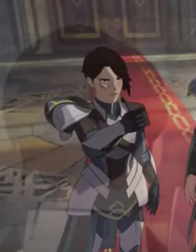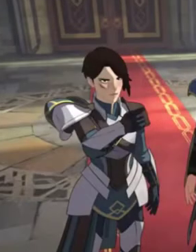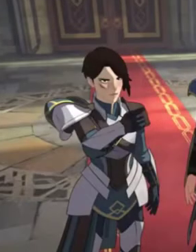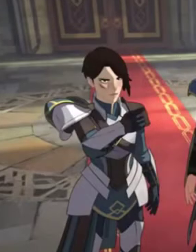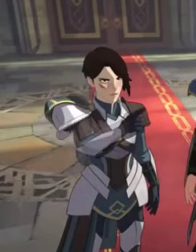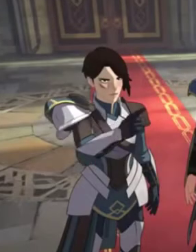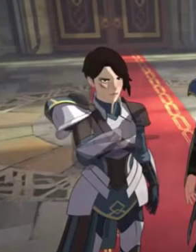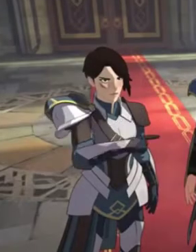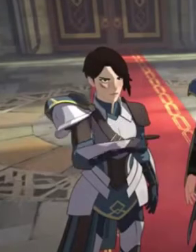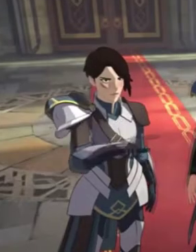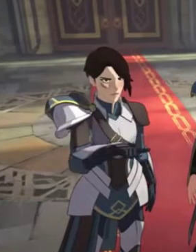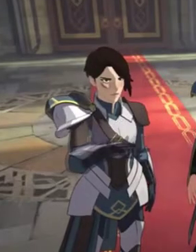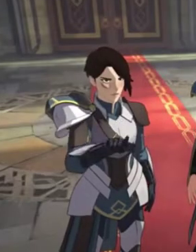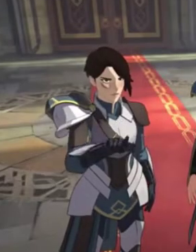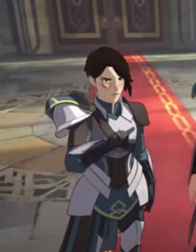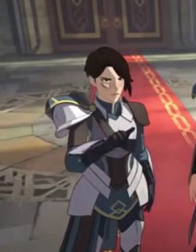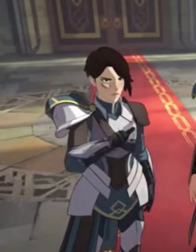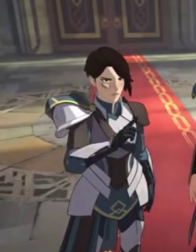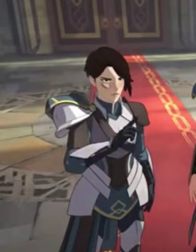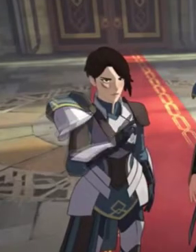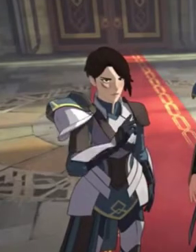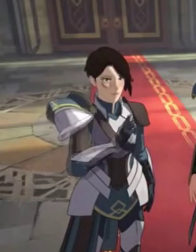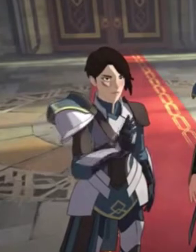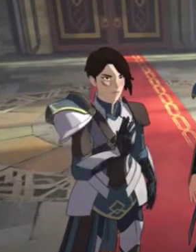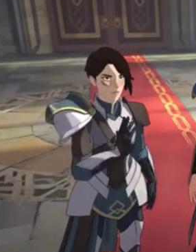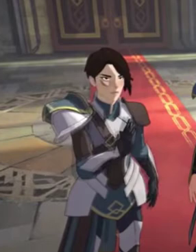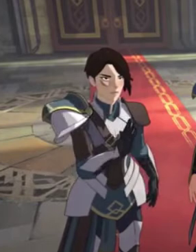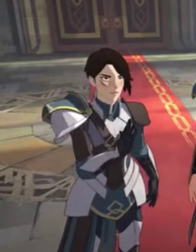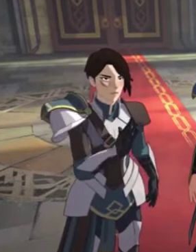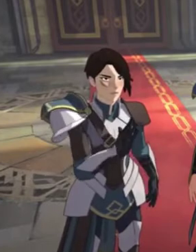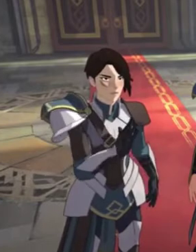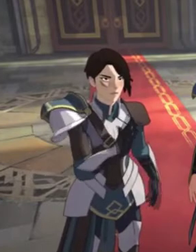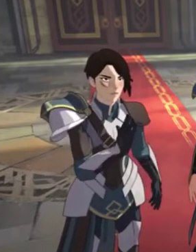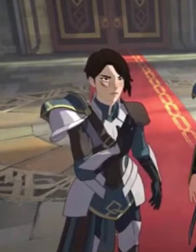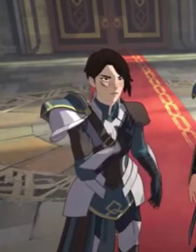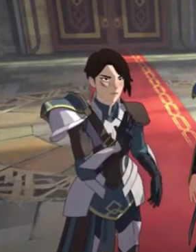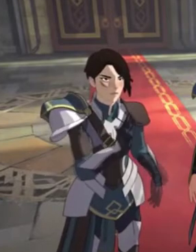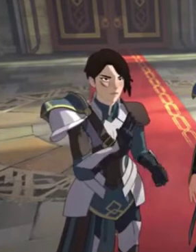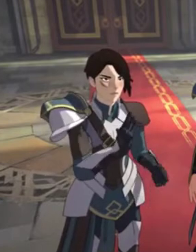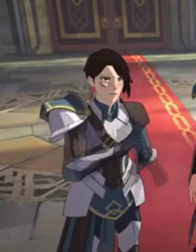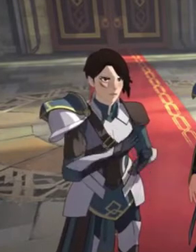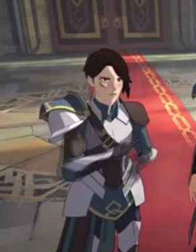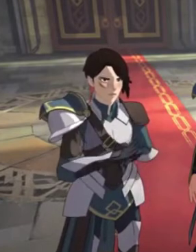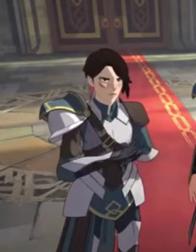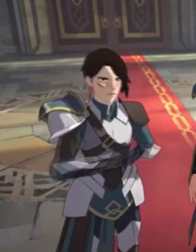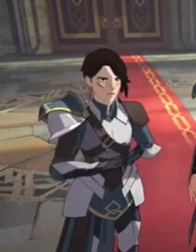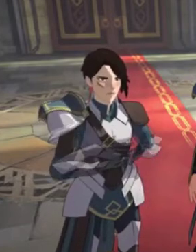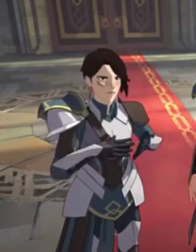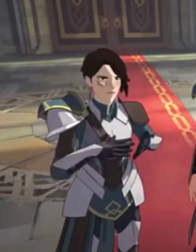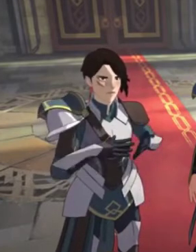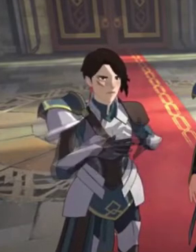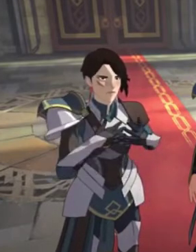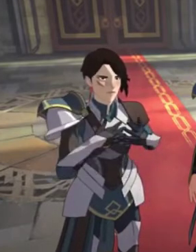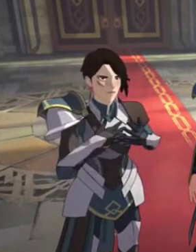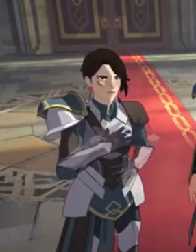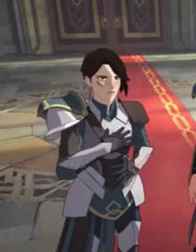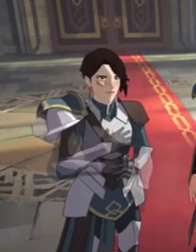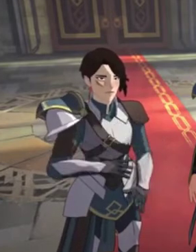Let's break that down. I didn't get a chance to do that. So those fancy, those nice